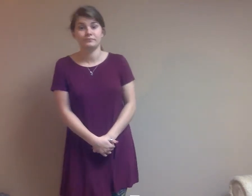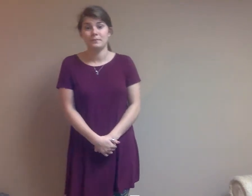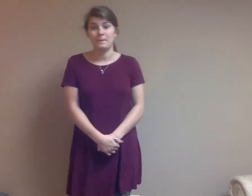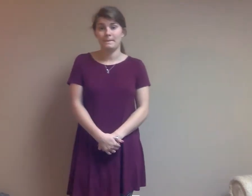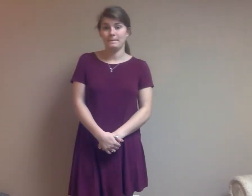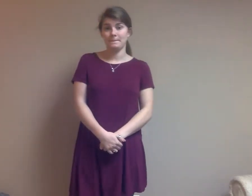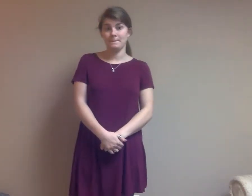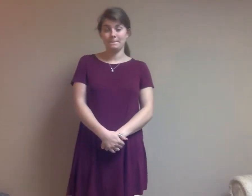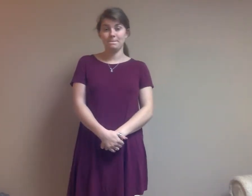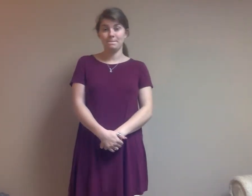Bye.